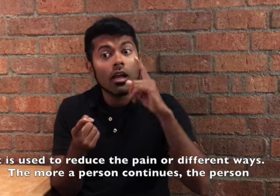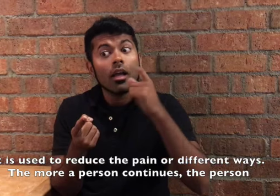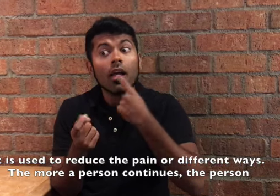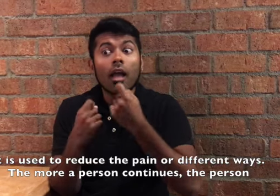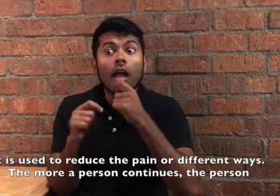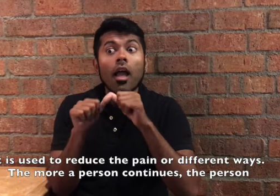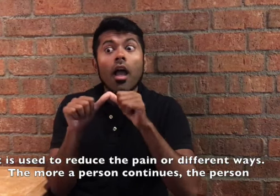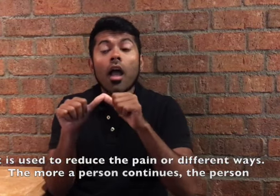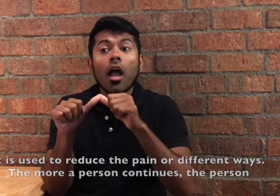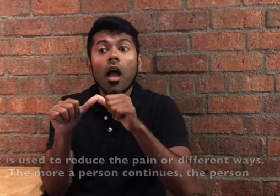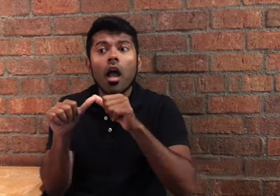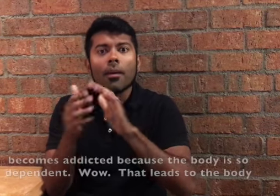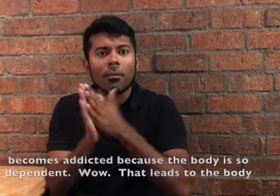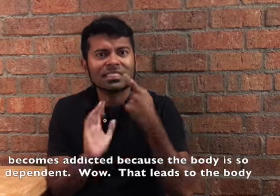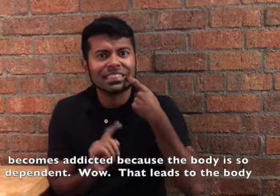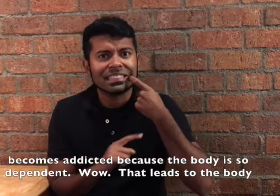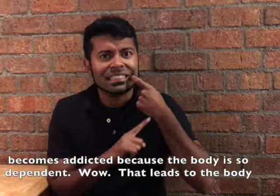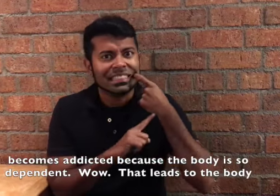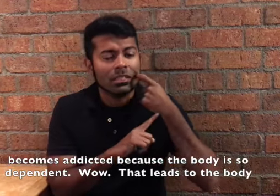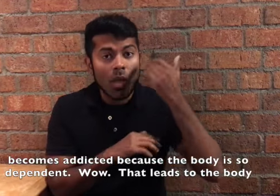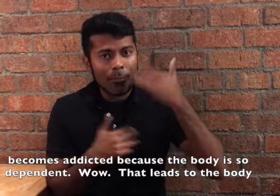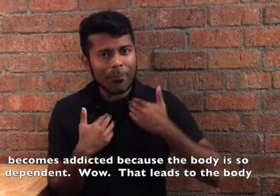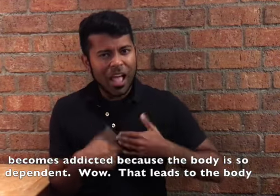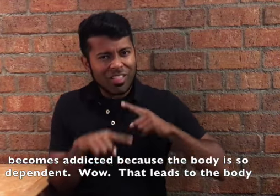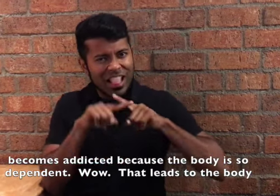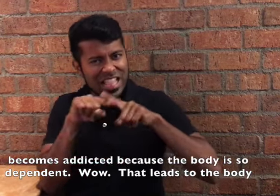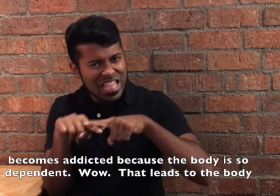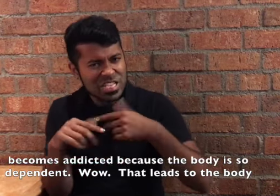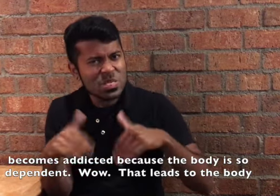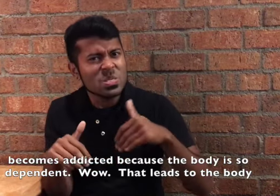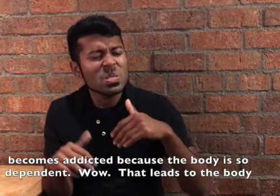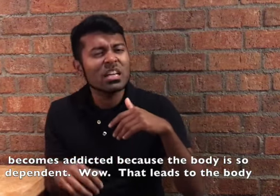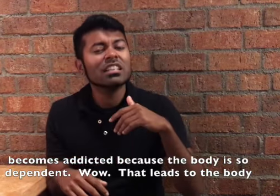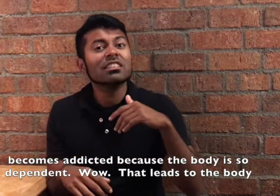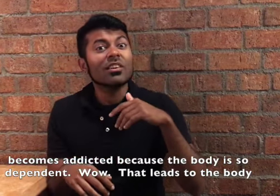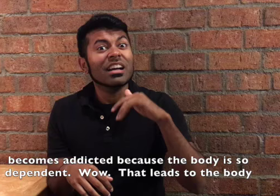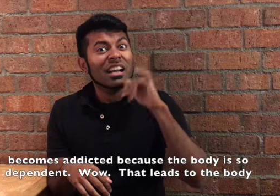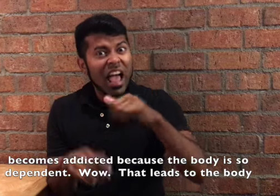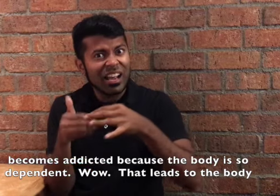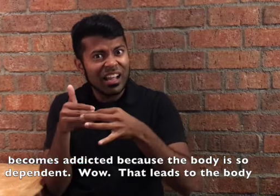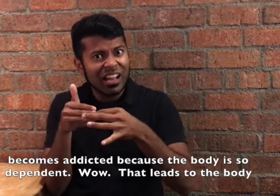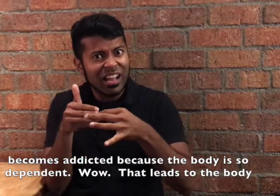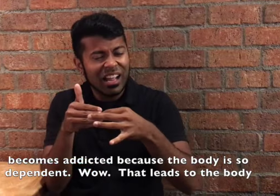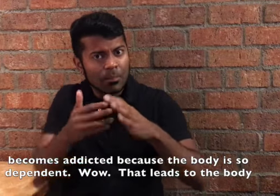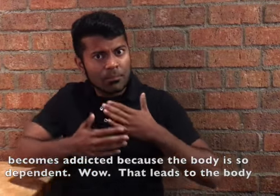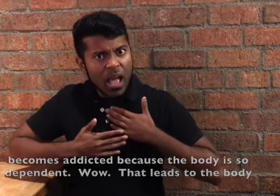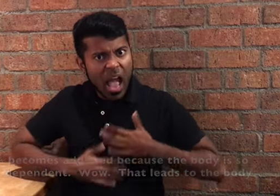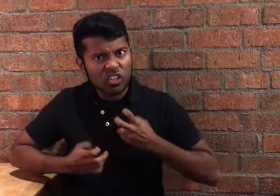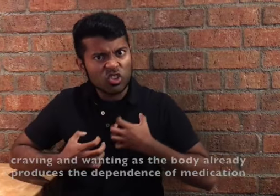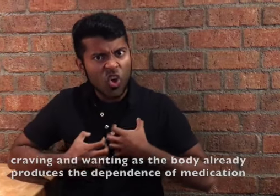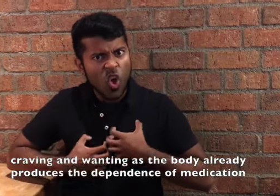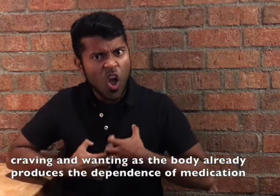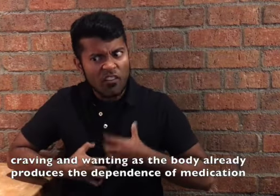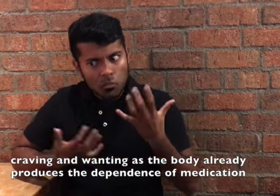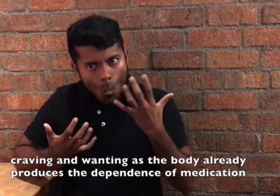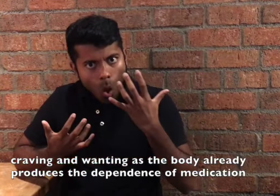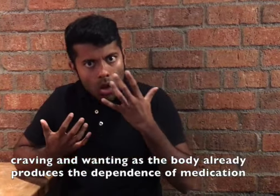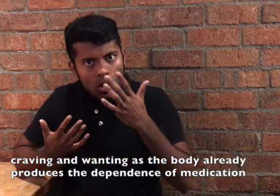more the person continues, they become addicted because the body is so dependent. Wow, that leads to the body craving